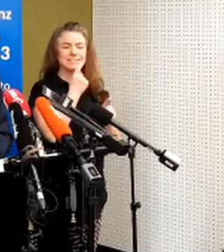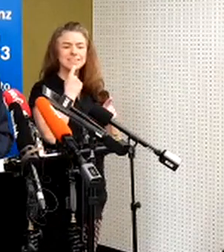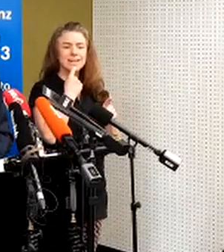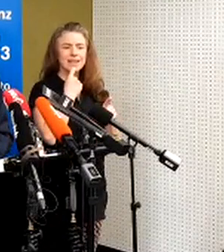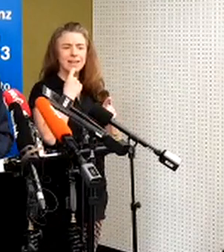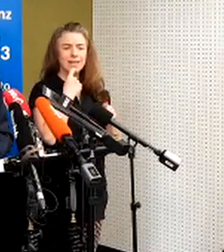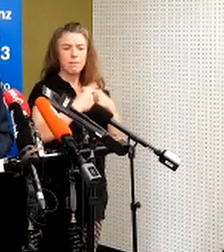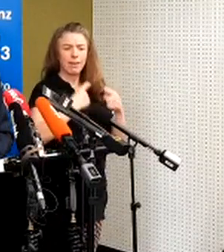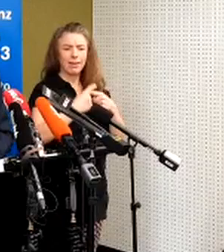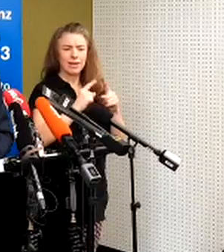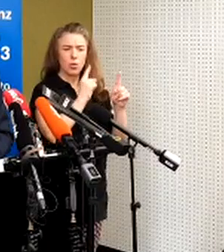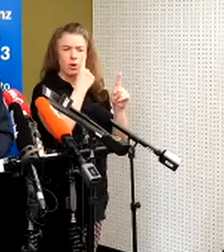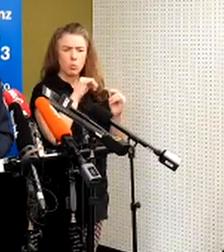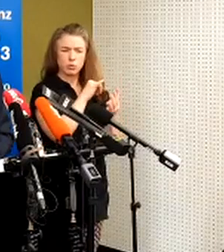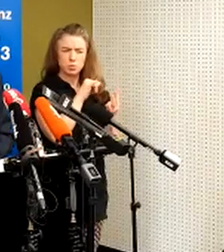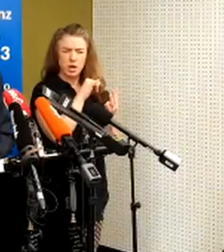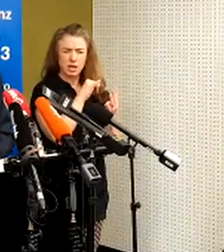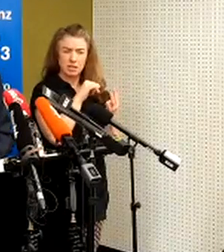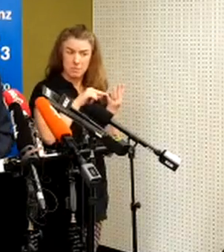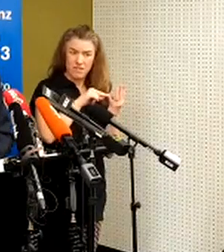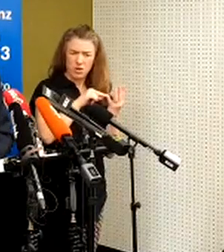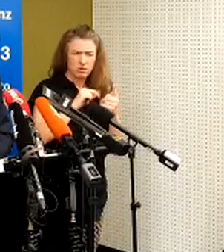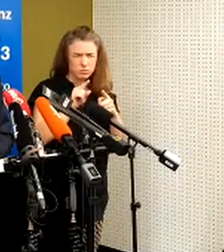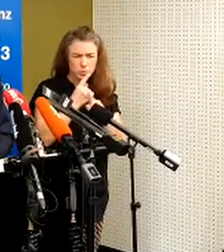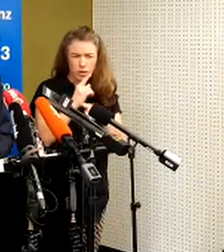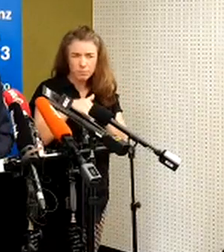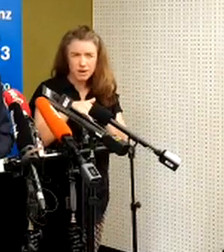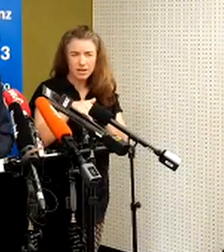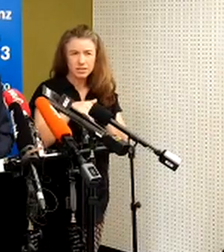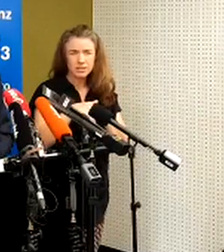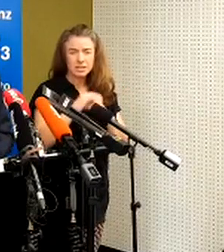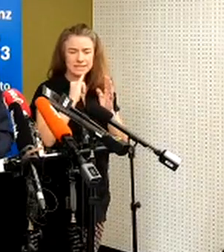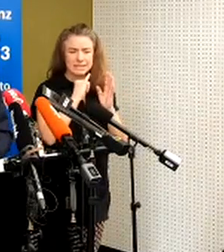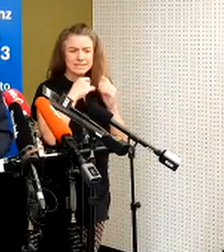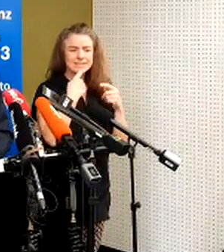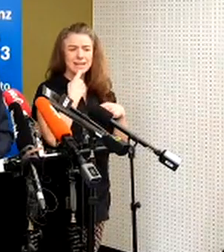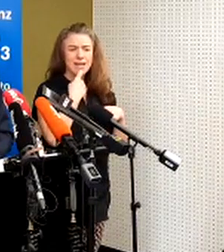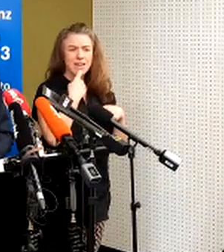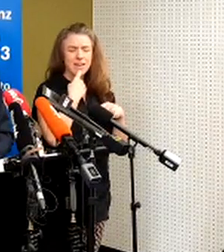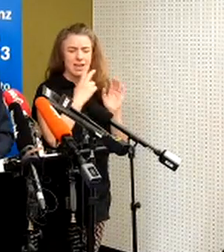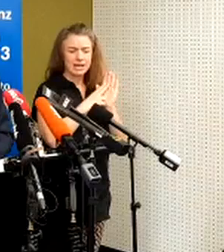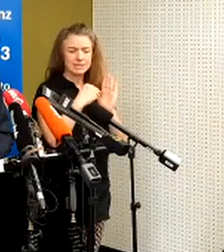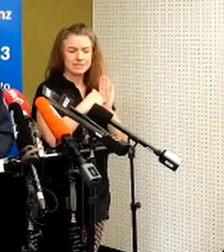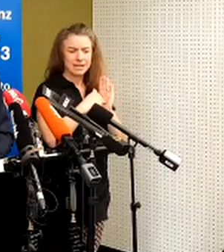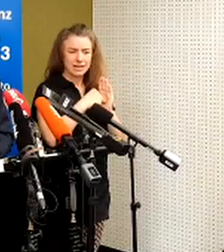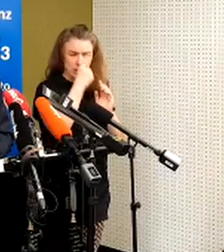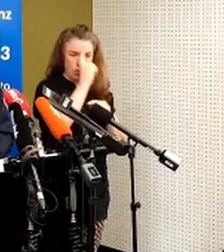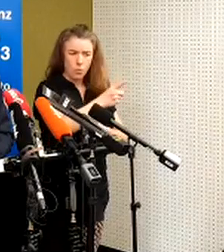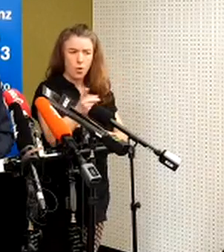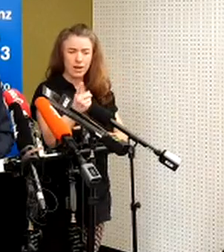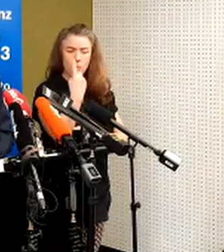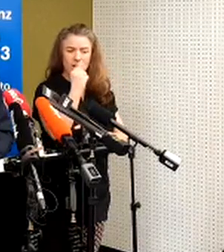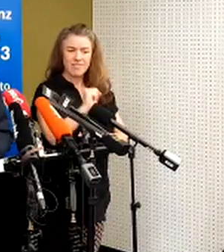Is this case number 4? I'm not quite sure what you're talking about. Steel NZ have put out things today warning that one of their workers is one of the